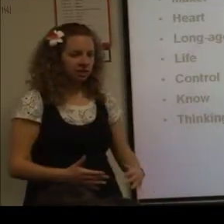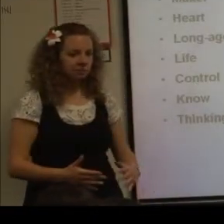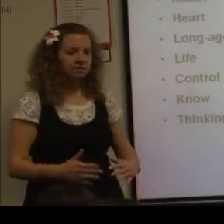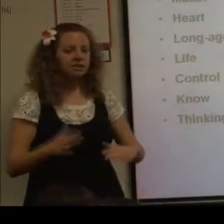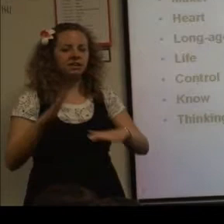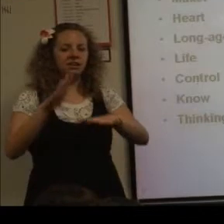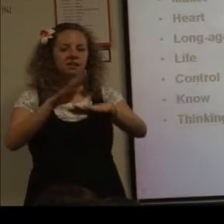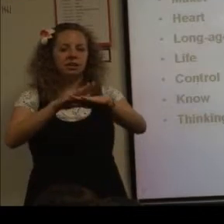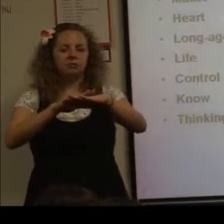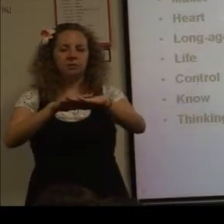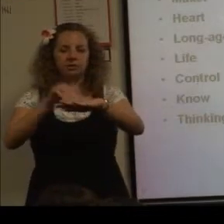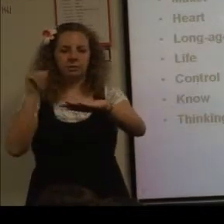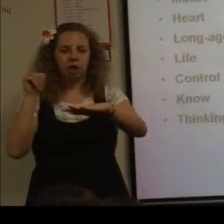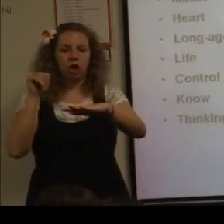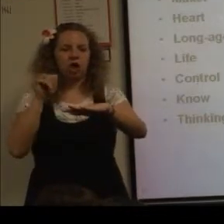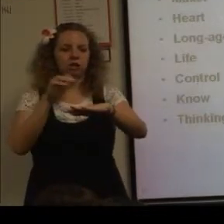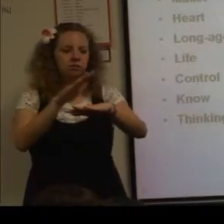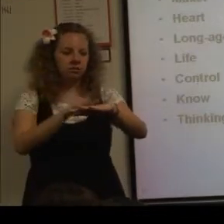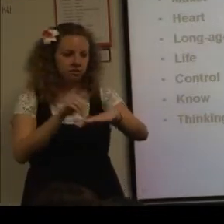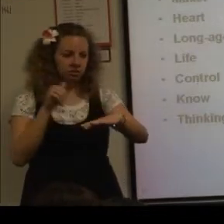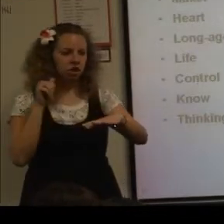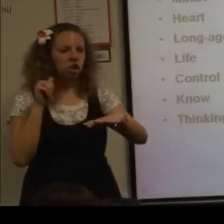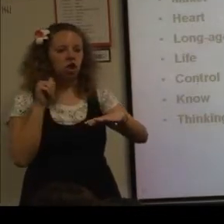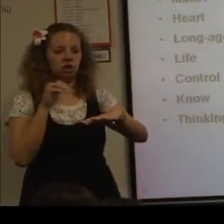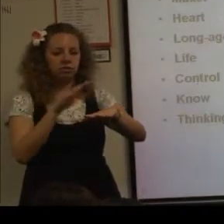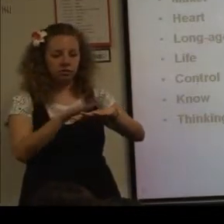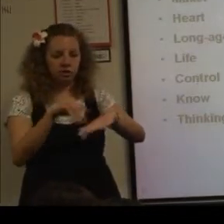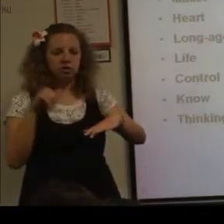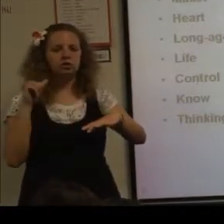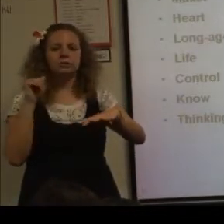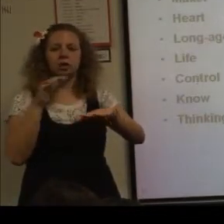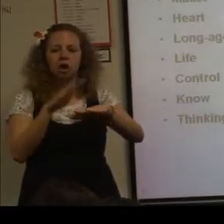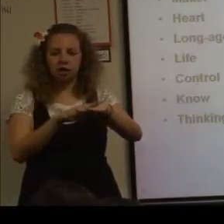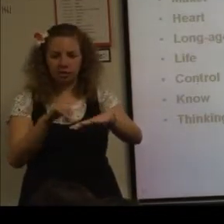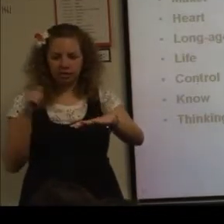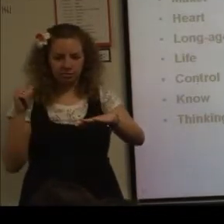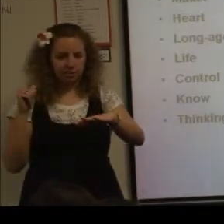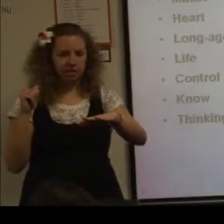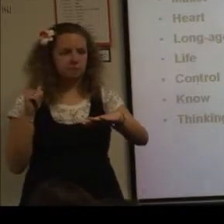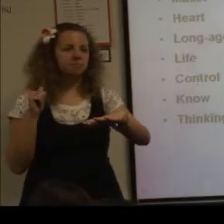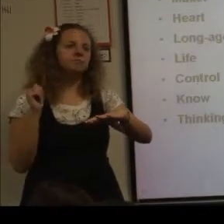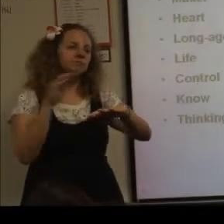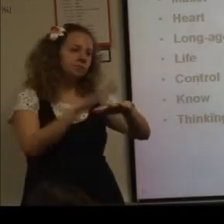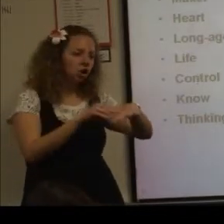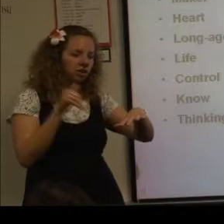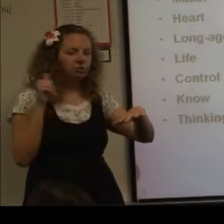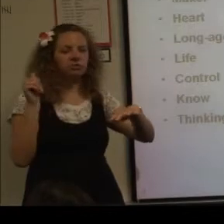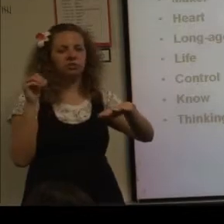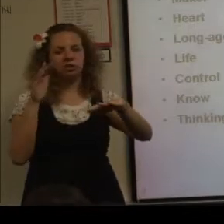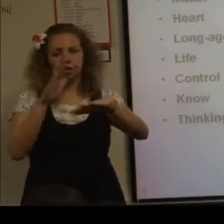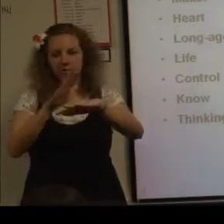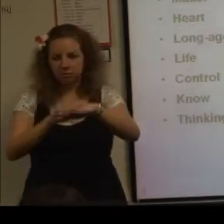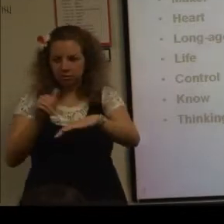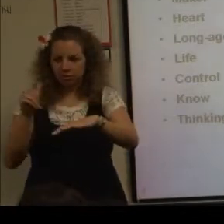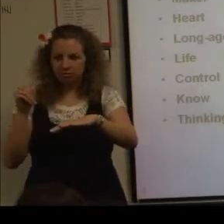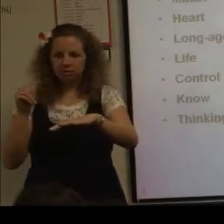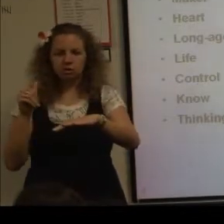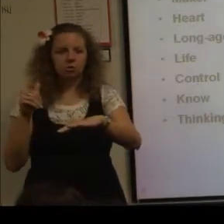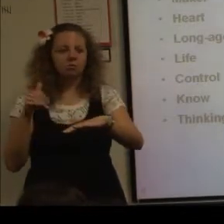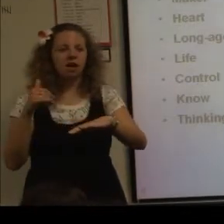to come to me. It would be this way. Call. Call. I'm calling them to come. Calling you in for dinner. So I'm